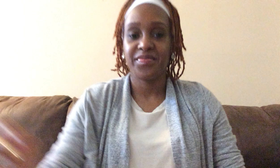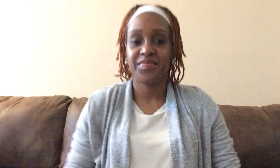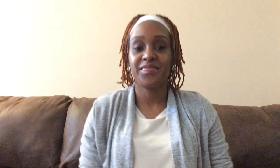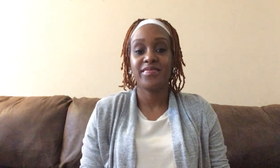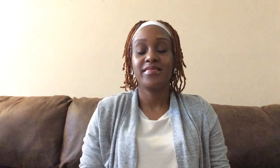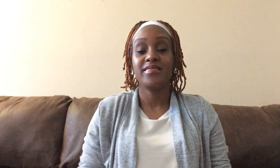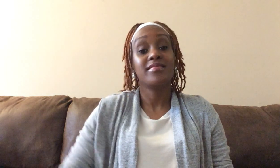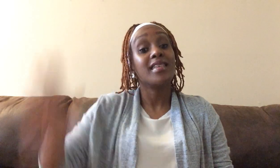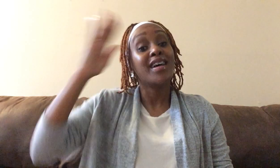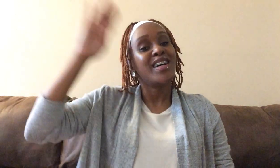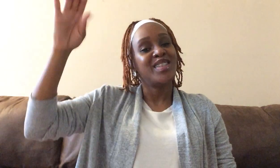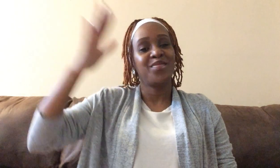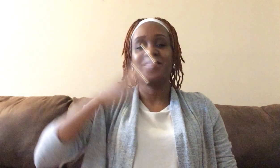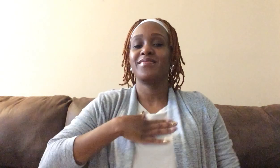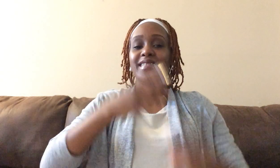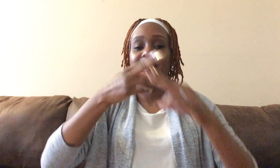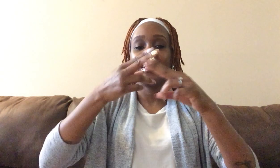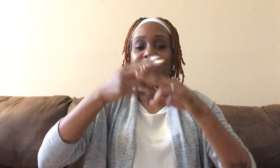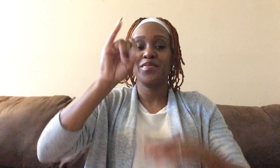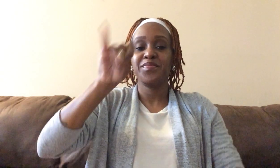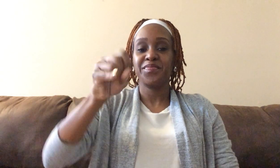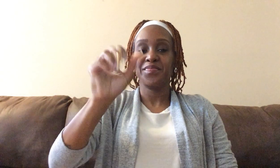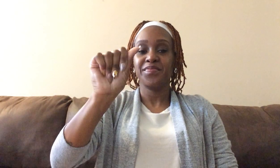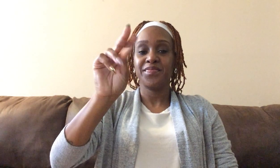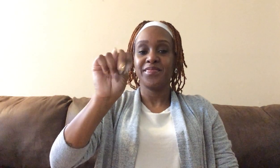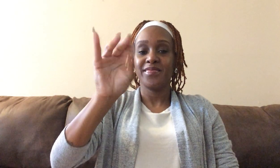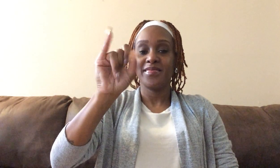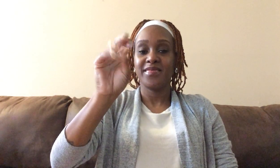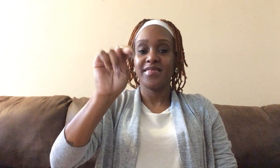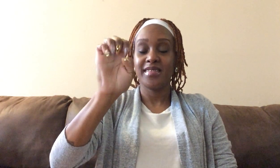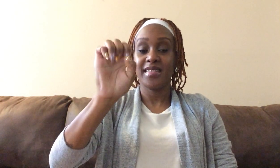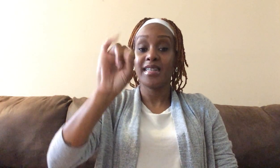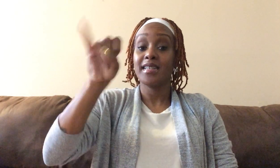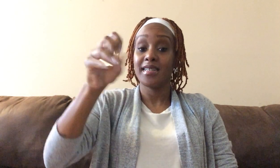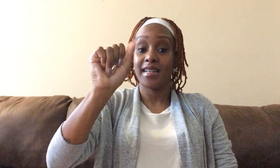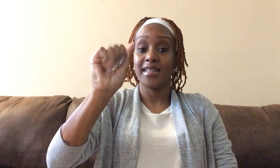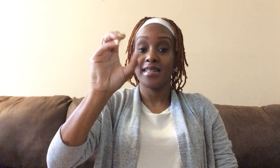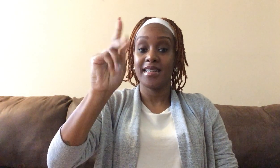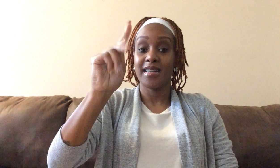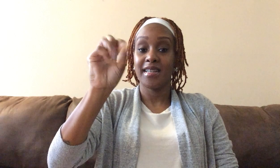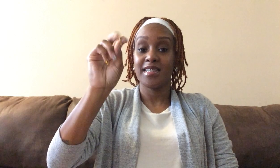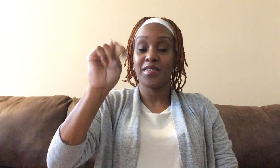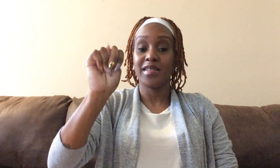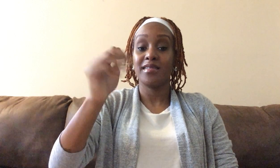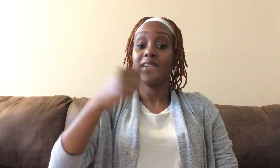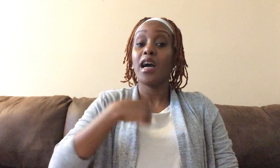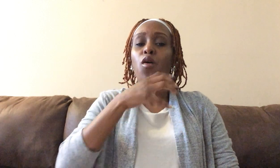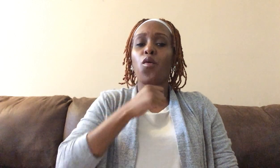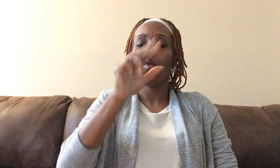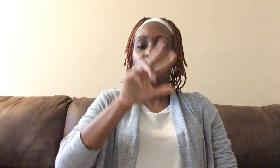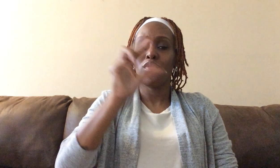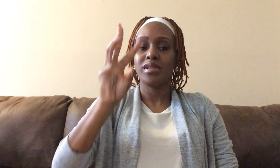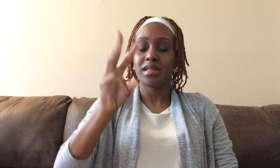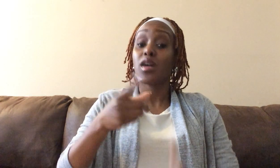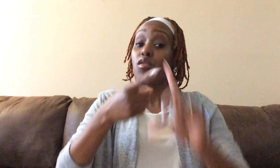Hello, my name is Janine Jackson. I'm 36 years old and I'm from New York. I